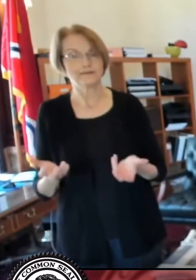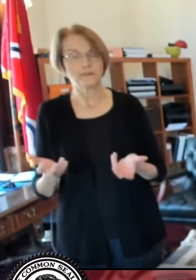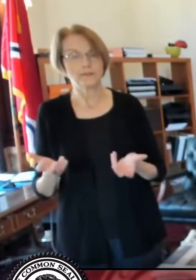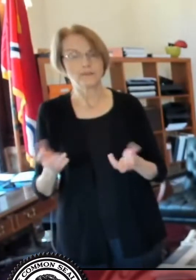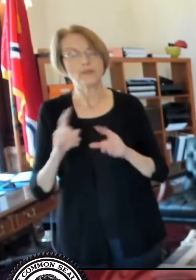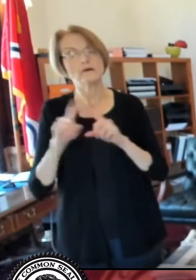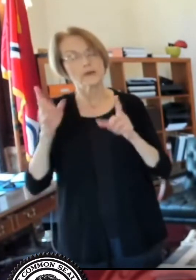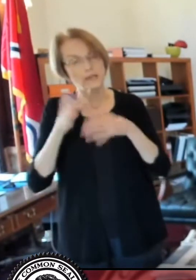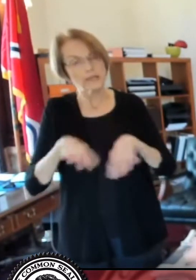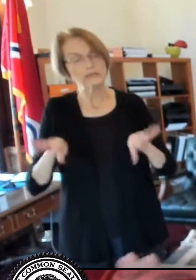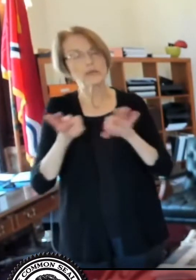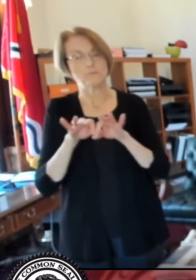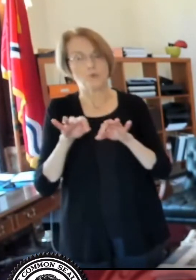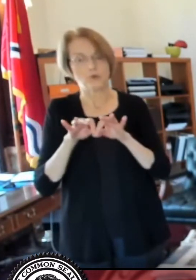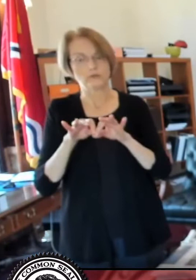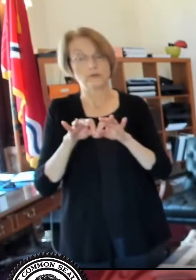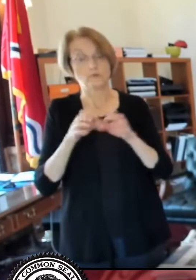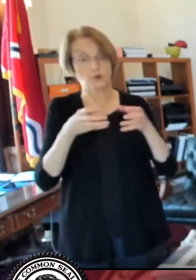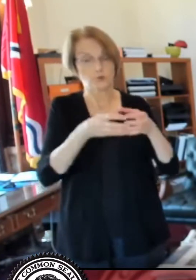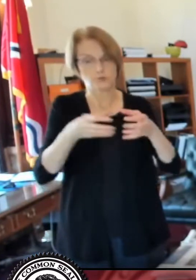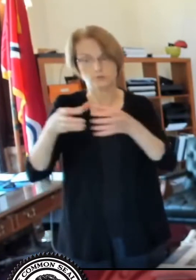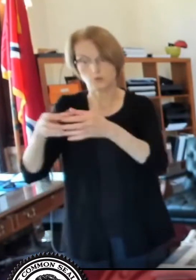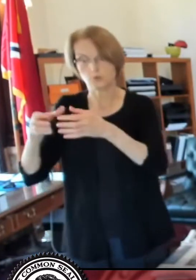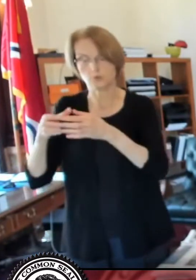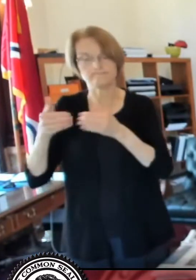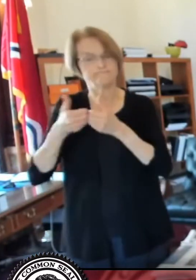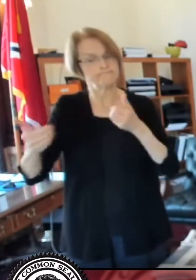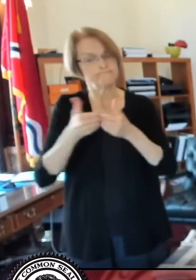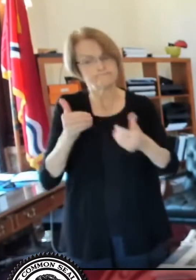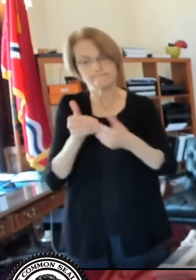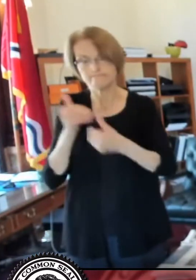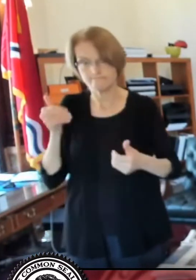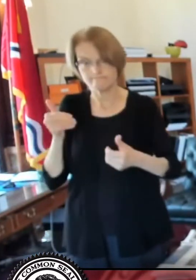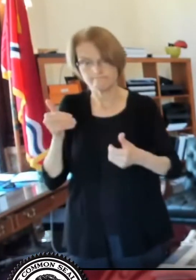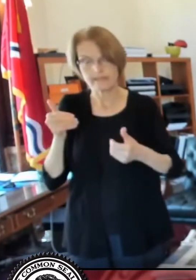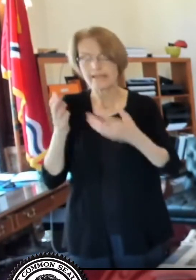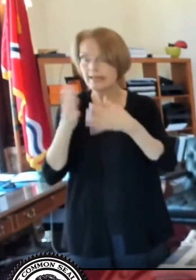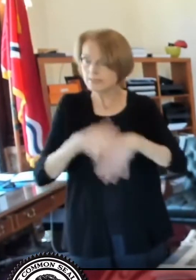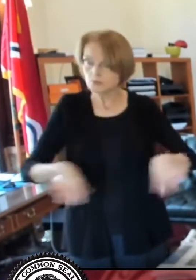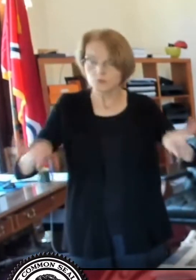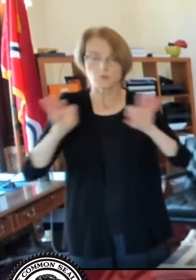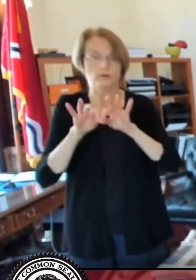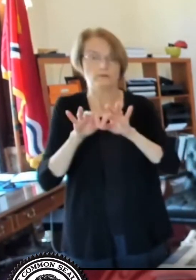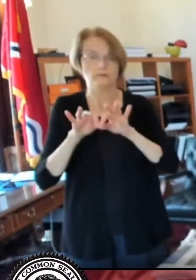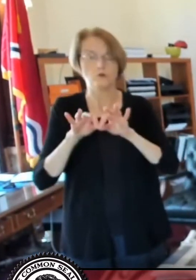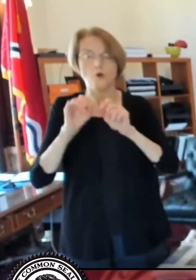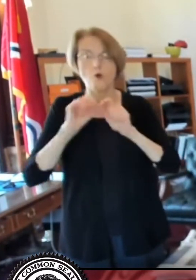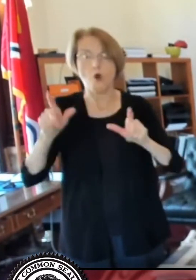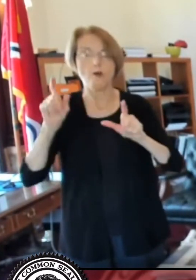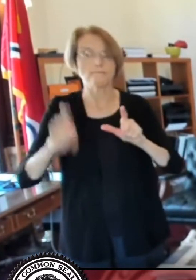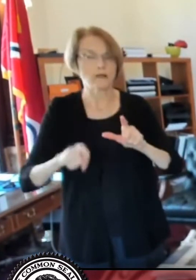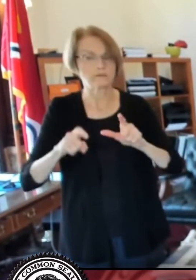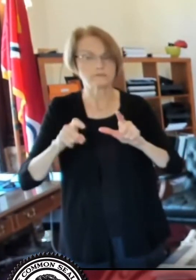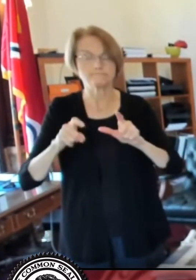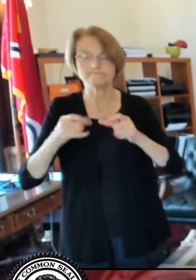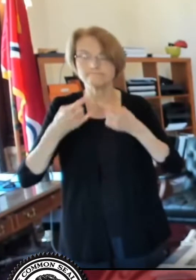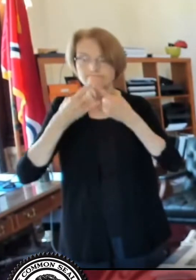But it's important to stay socially distanced. And it's absolutely critical that everybody be wearing a mask, a face